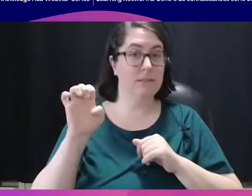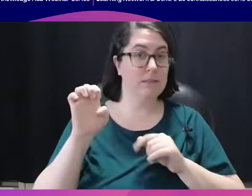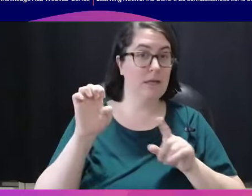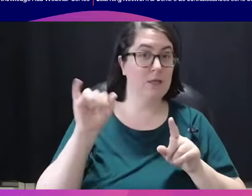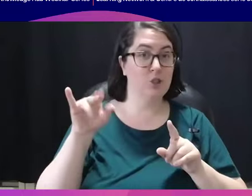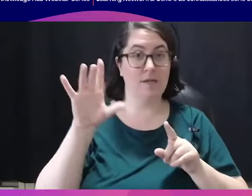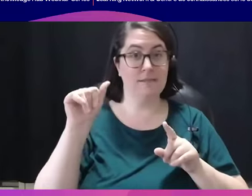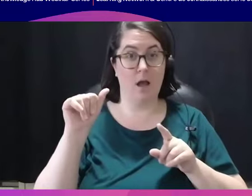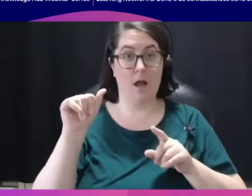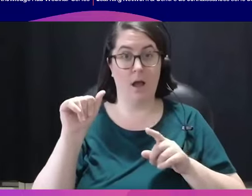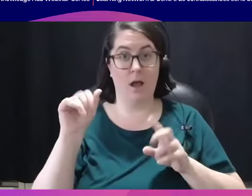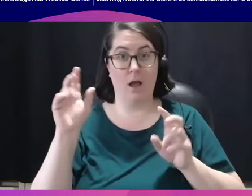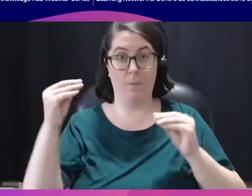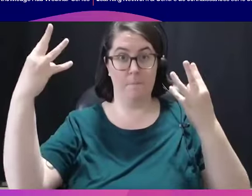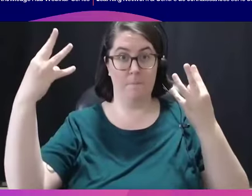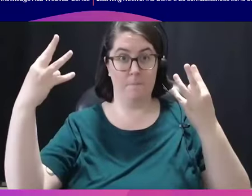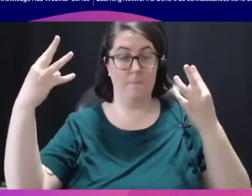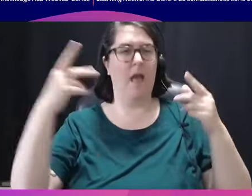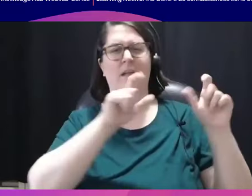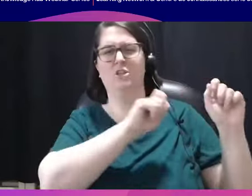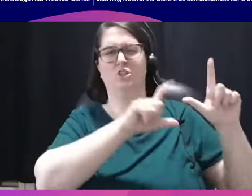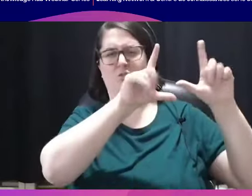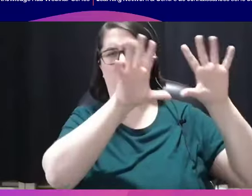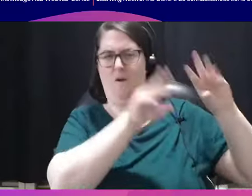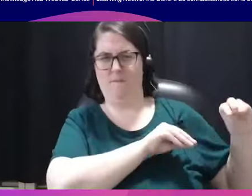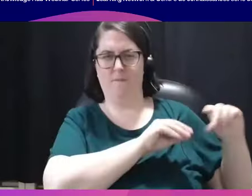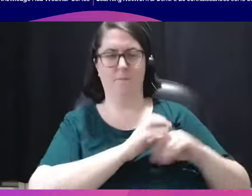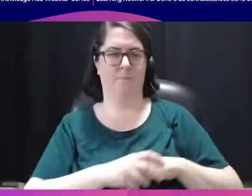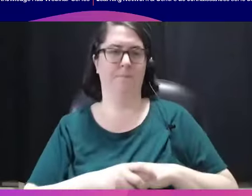to join us now, and I think we can stop sharing the slides as well.